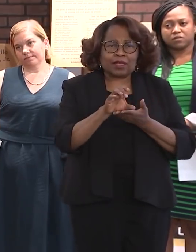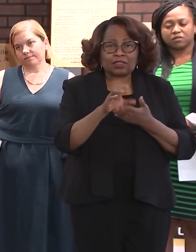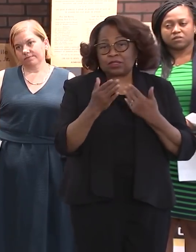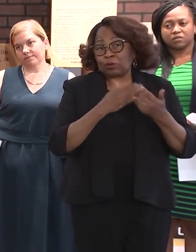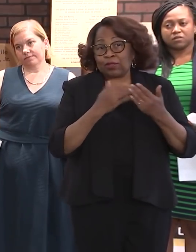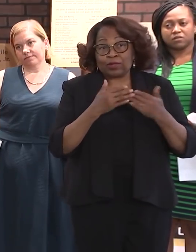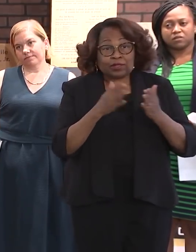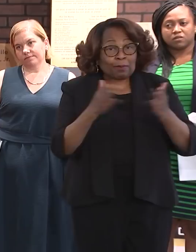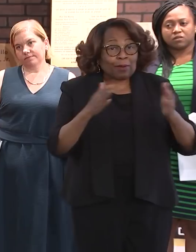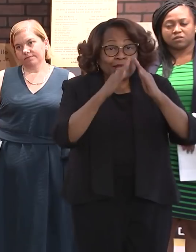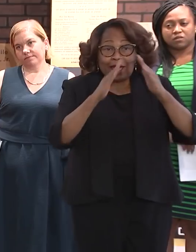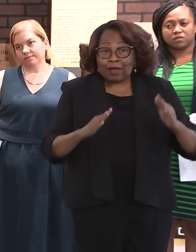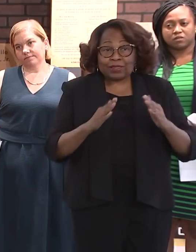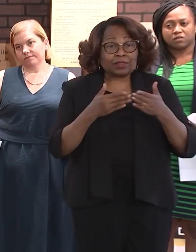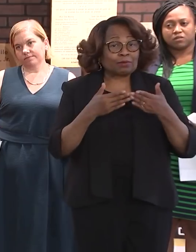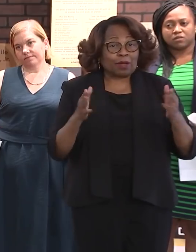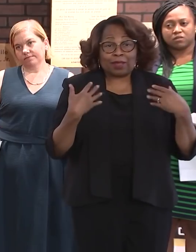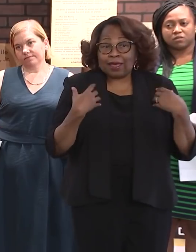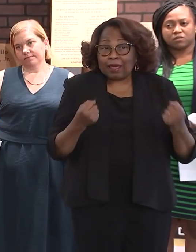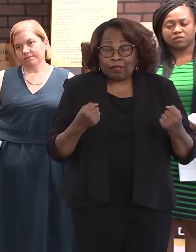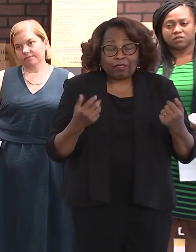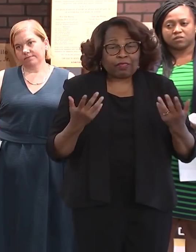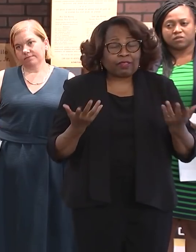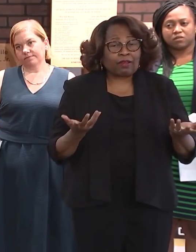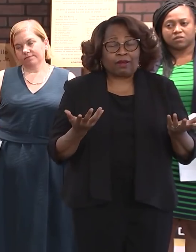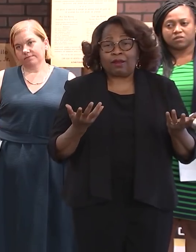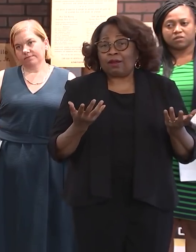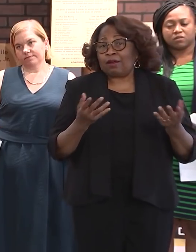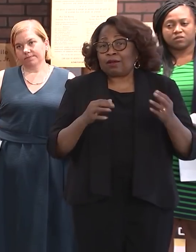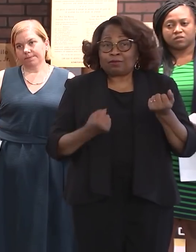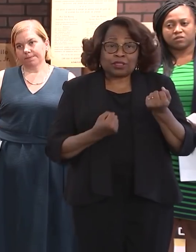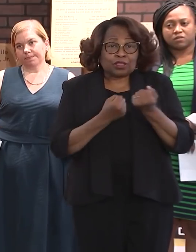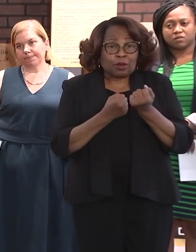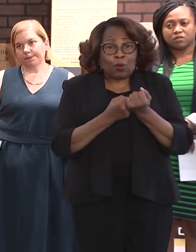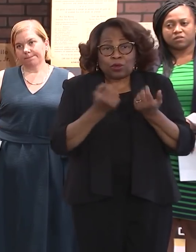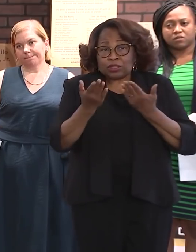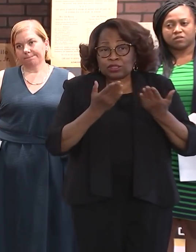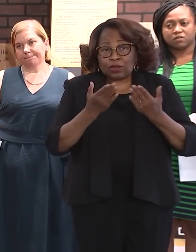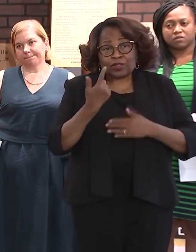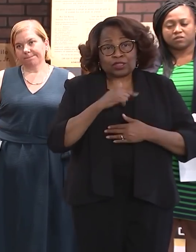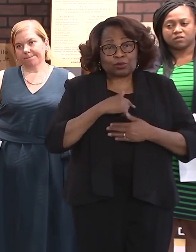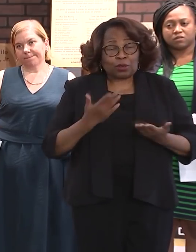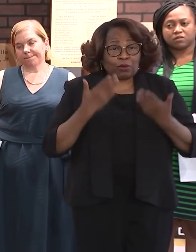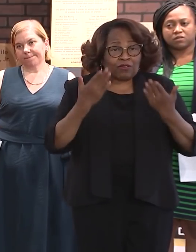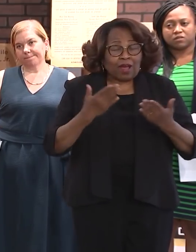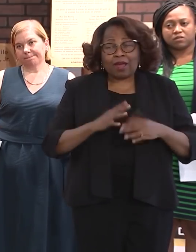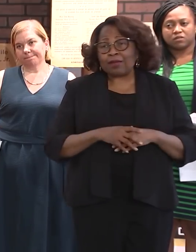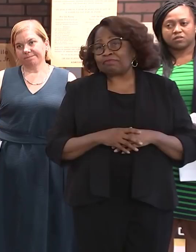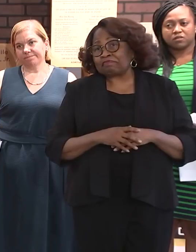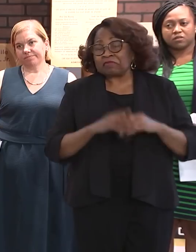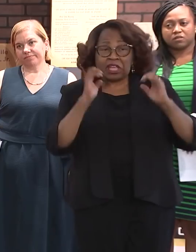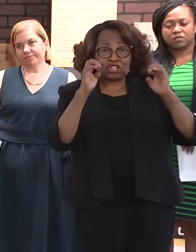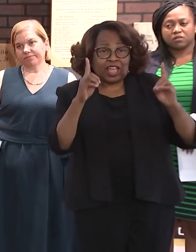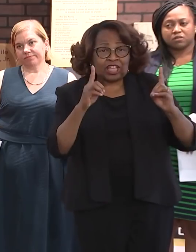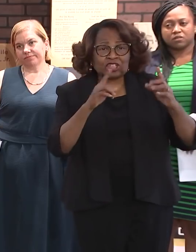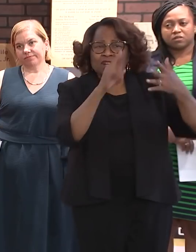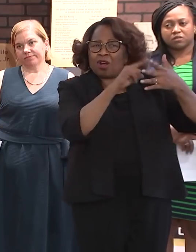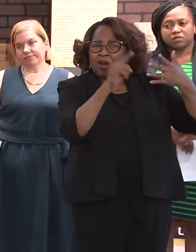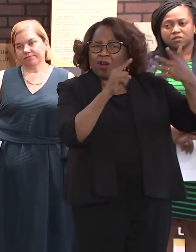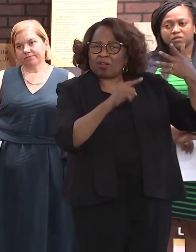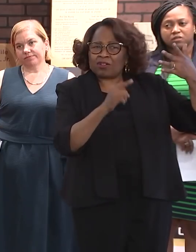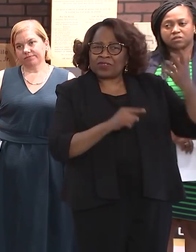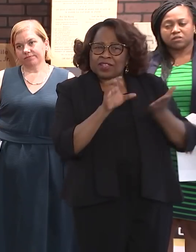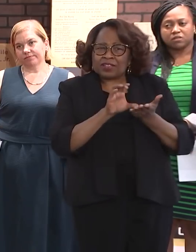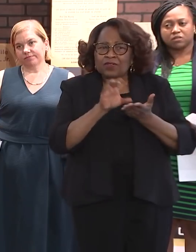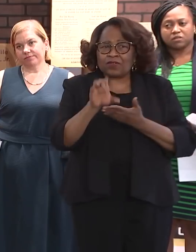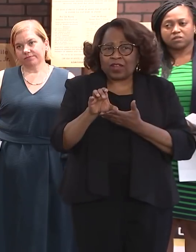public housing, in public health, in the support services that we provide, in education. All of these investments